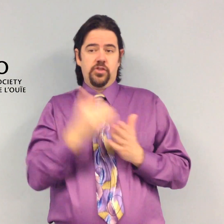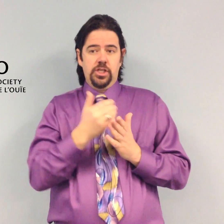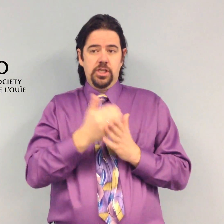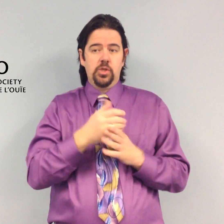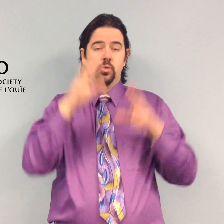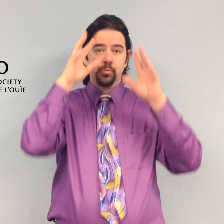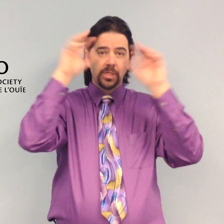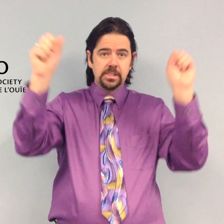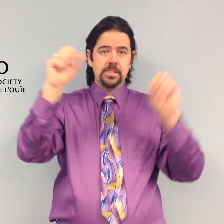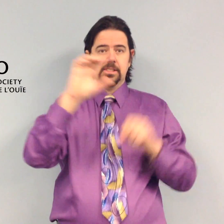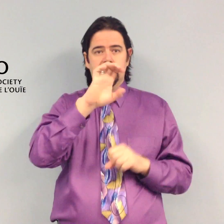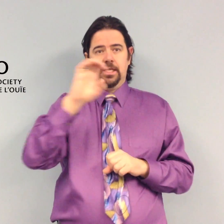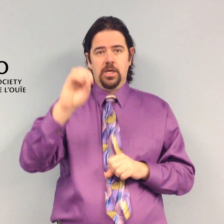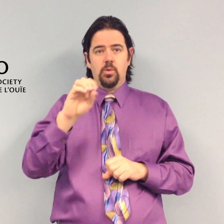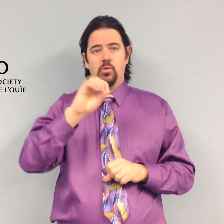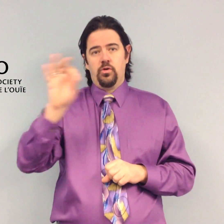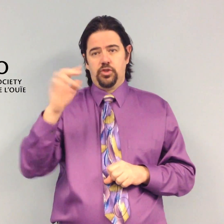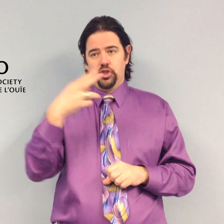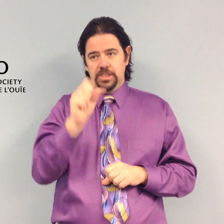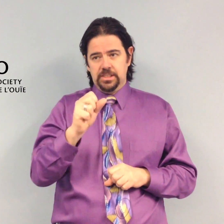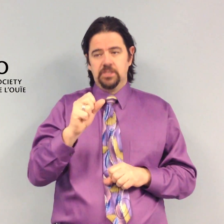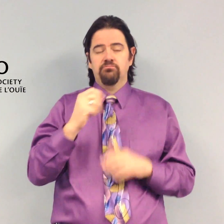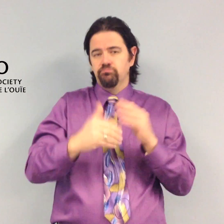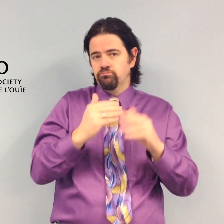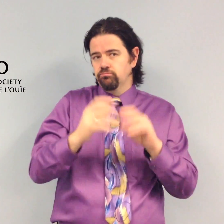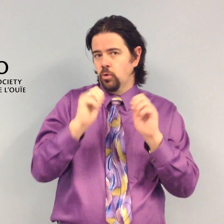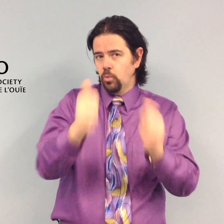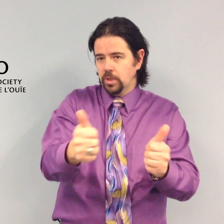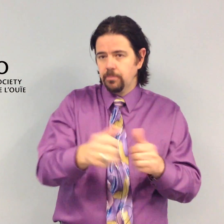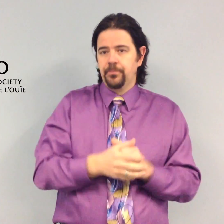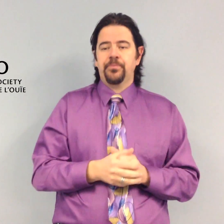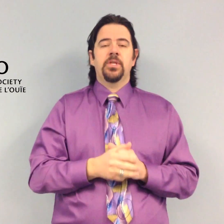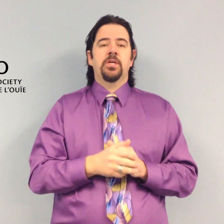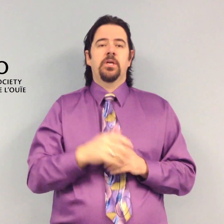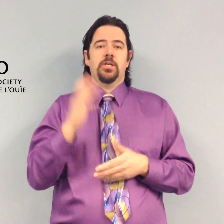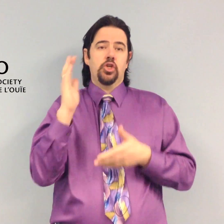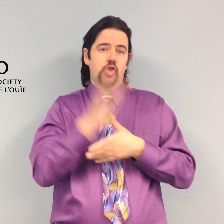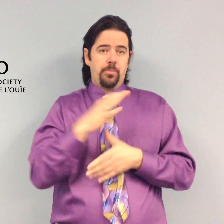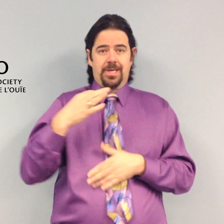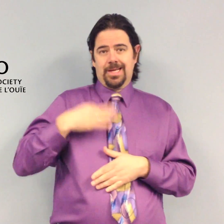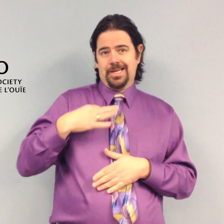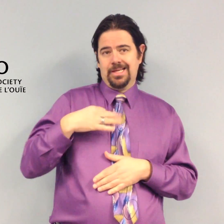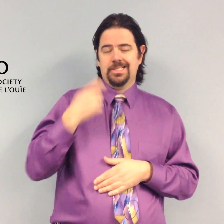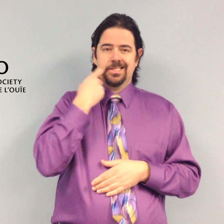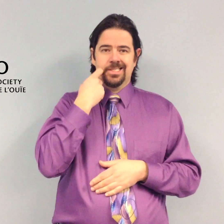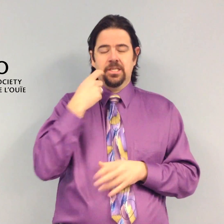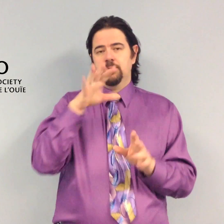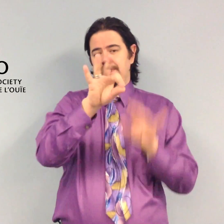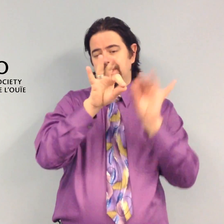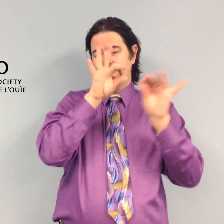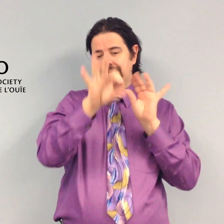The CEO Search Update The search for the CHS CEO and President is progressing well.